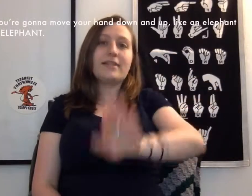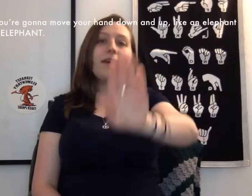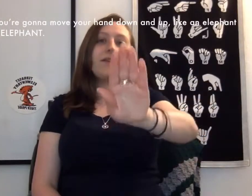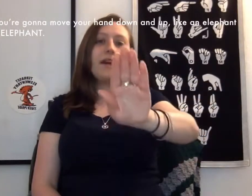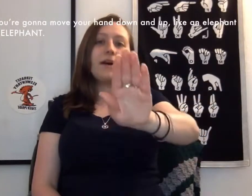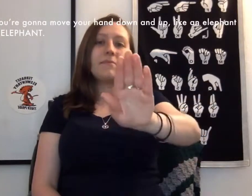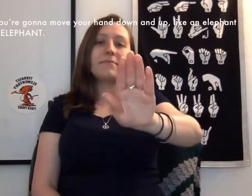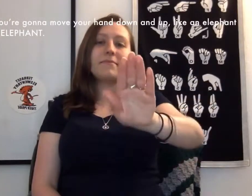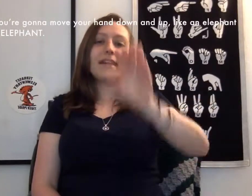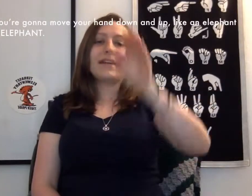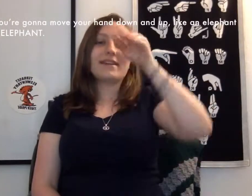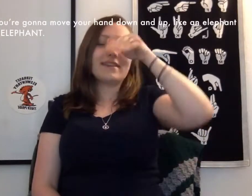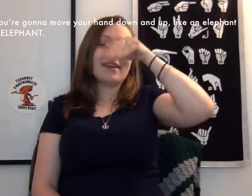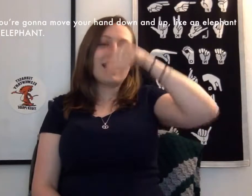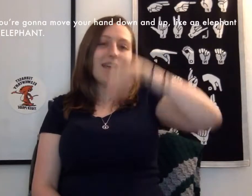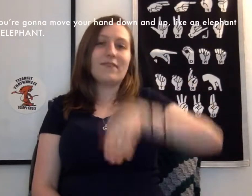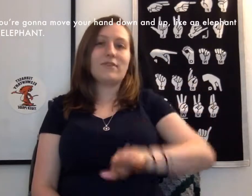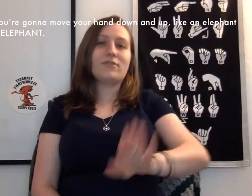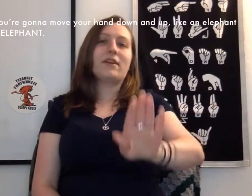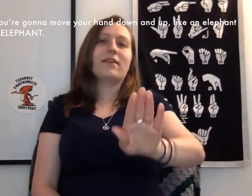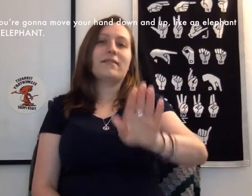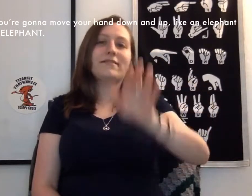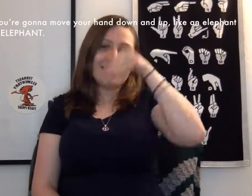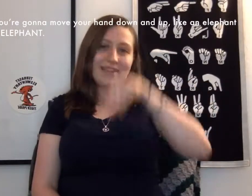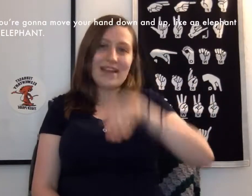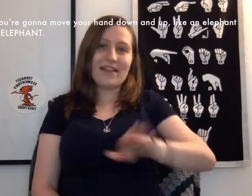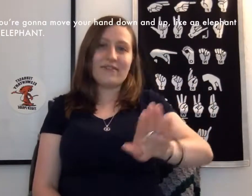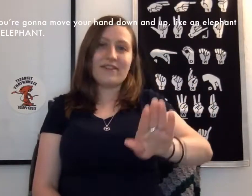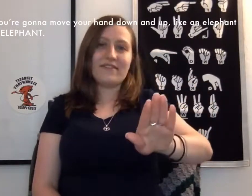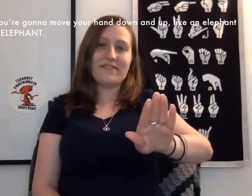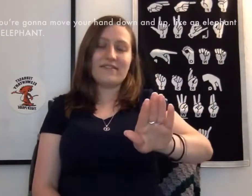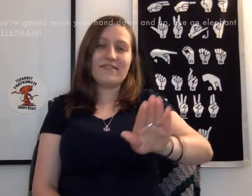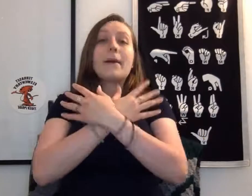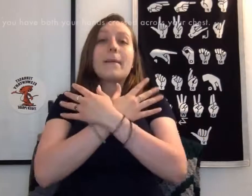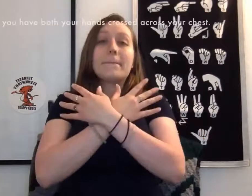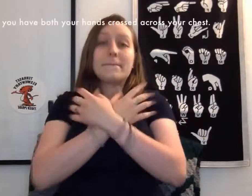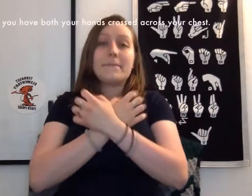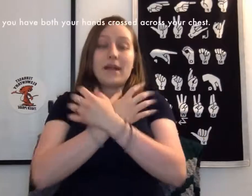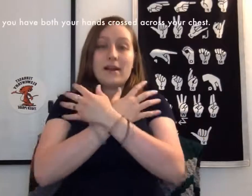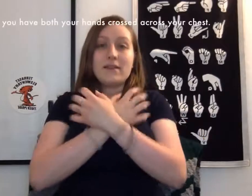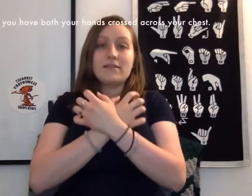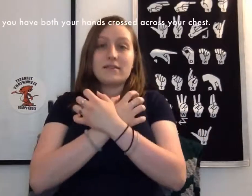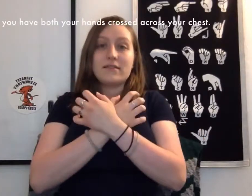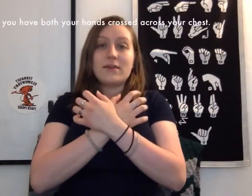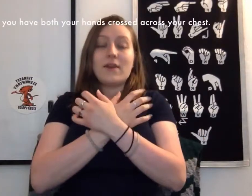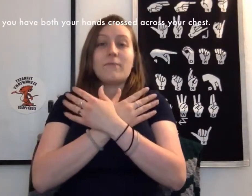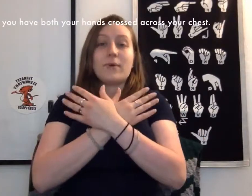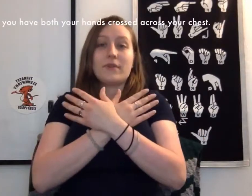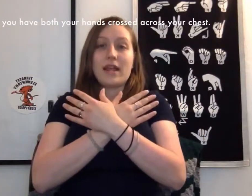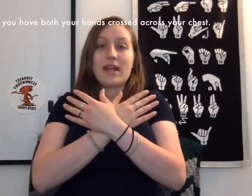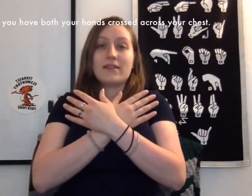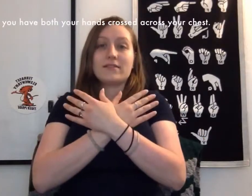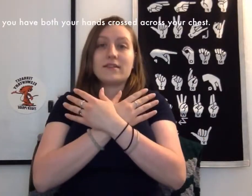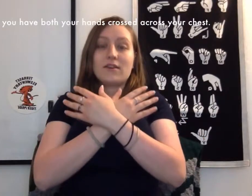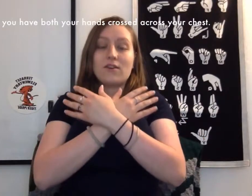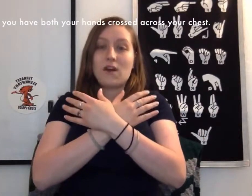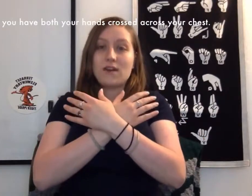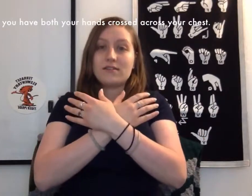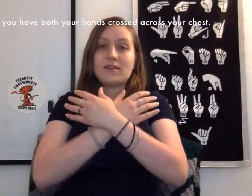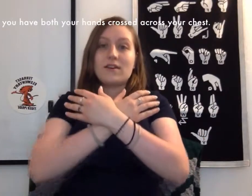and up like an elephant trunk. Elephant. Bear, you have both your hands crossed across